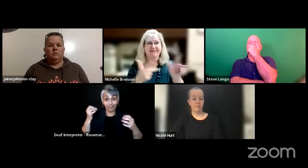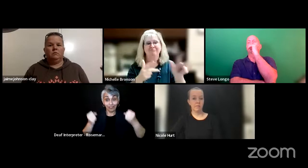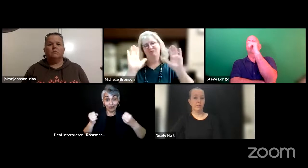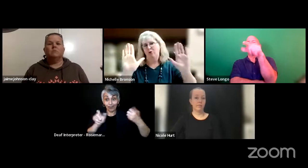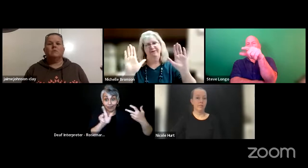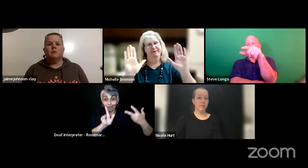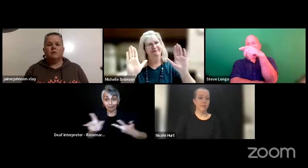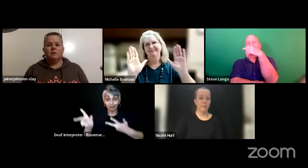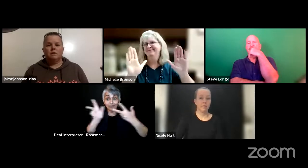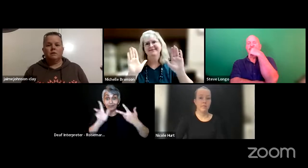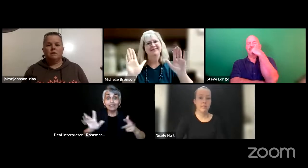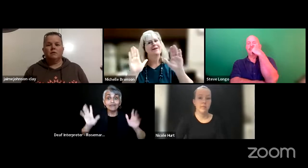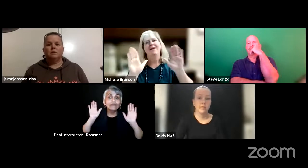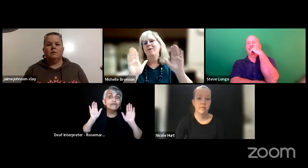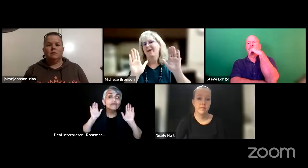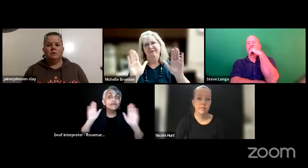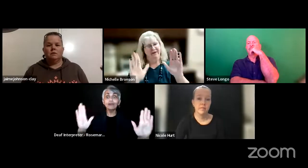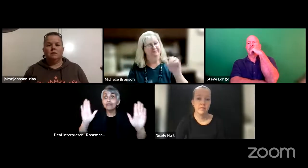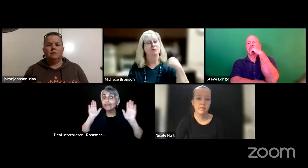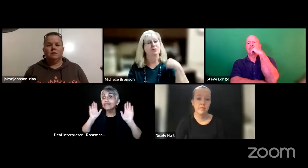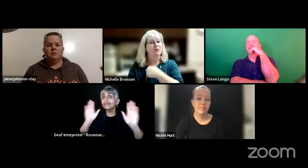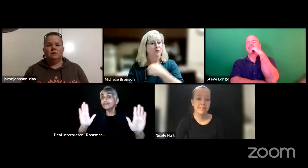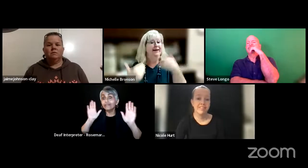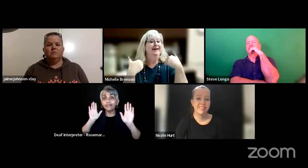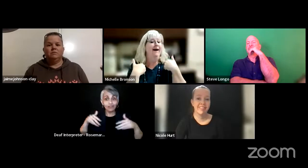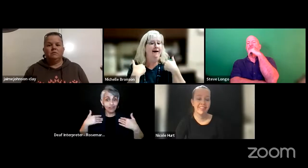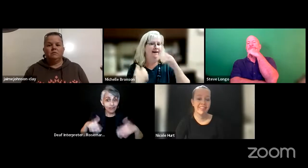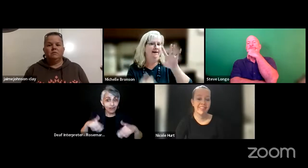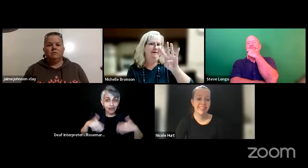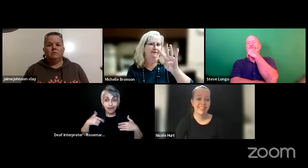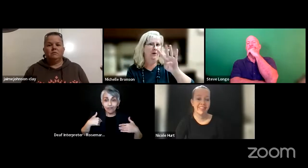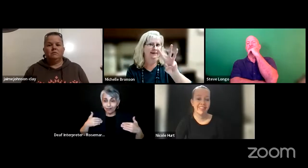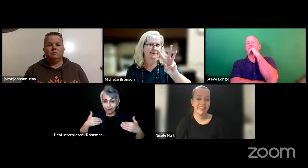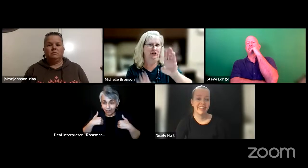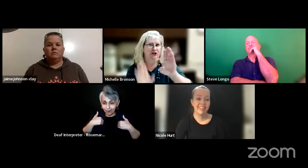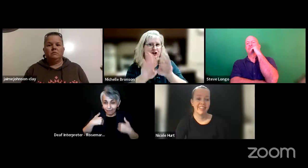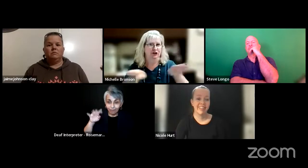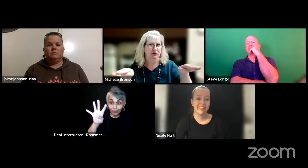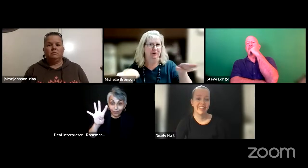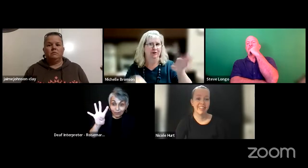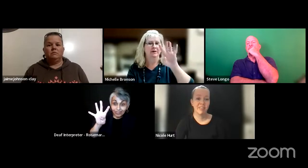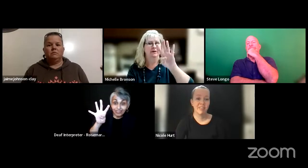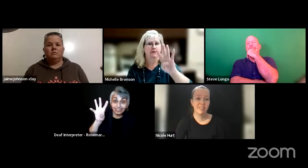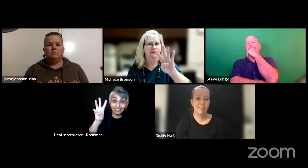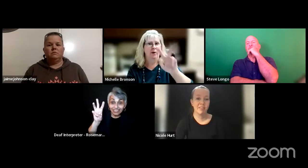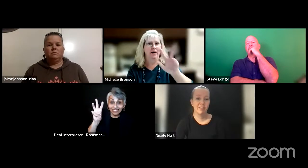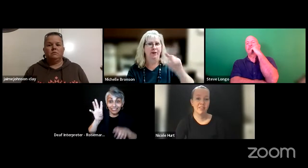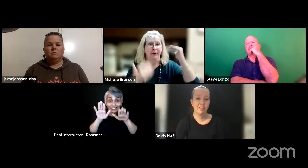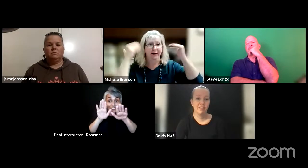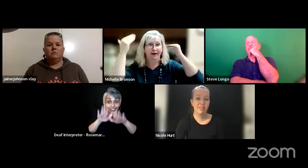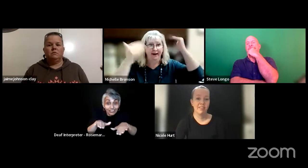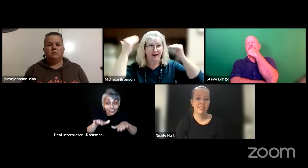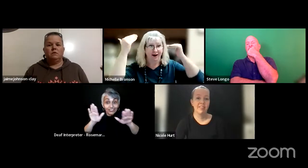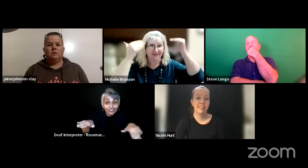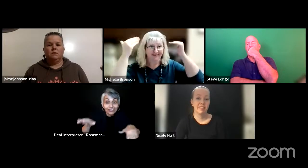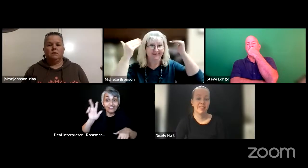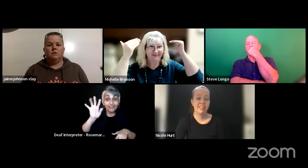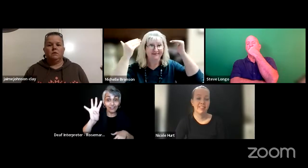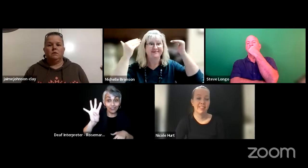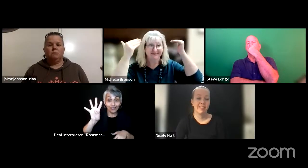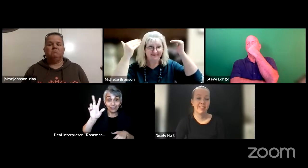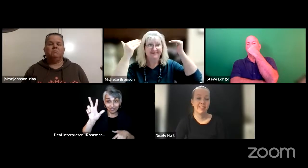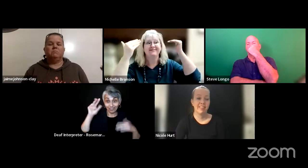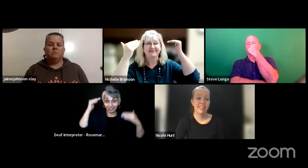December, we had the holiday car parade or drive-through. It was great. We had 46 children